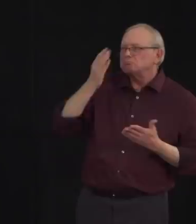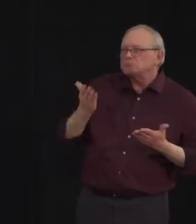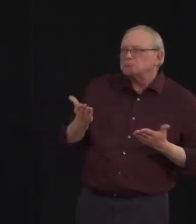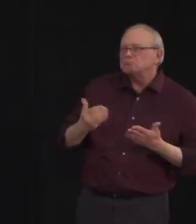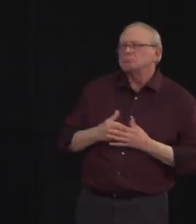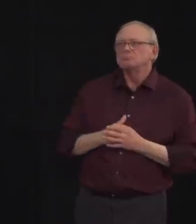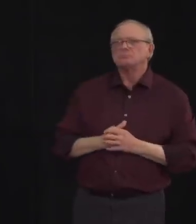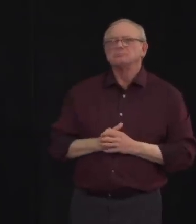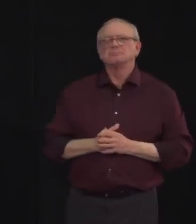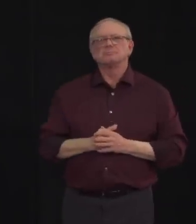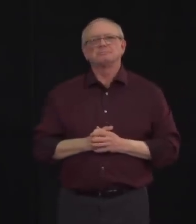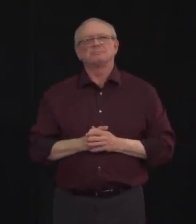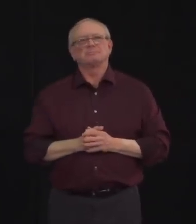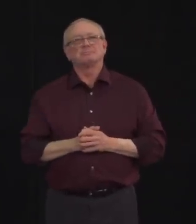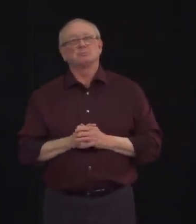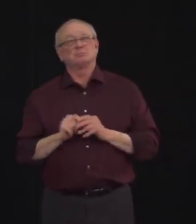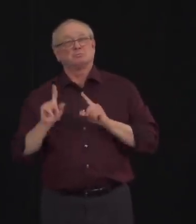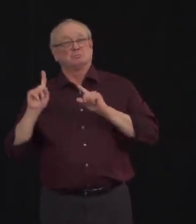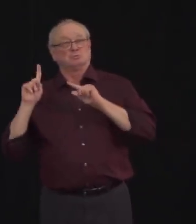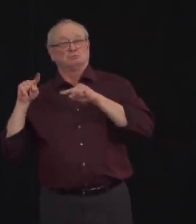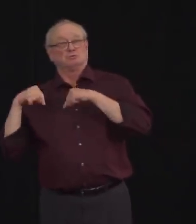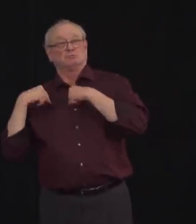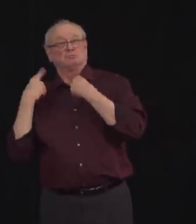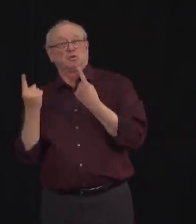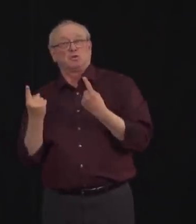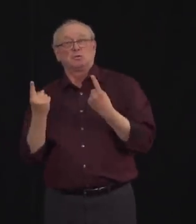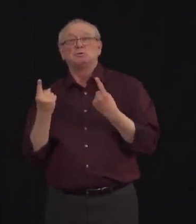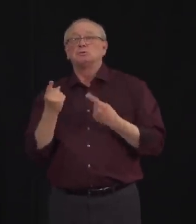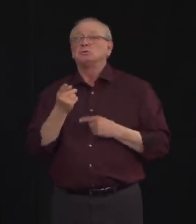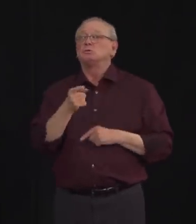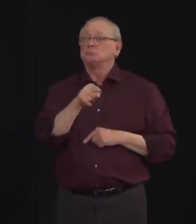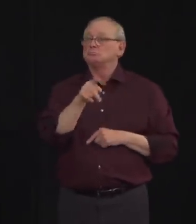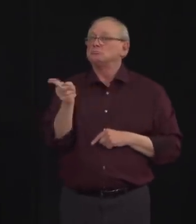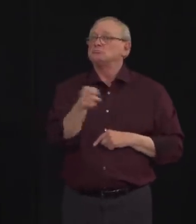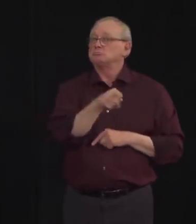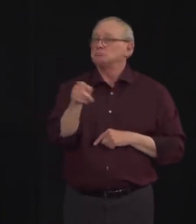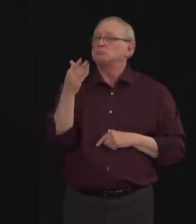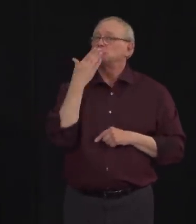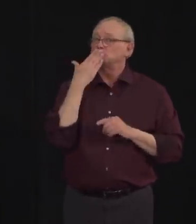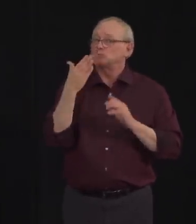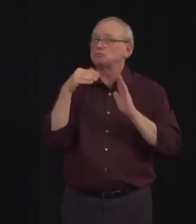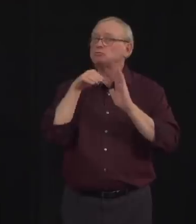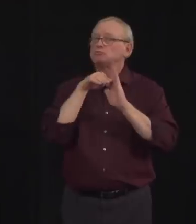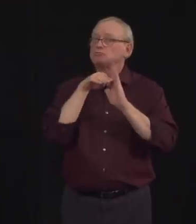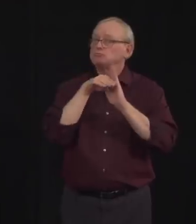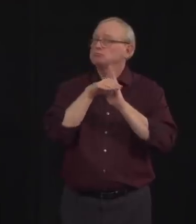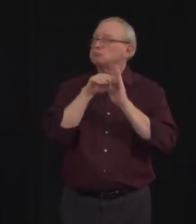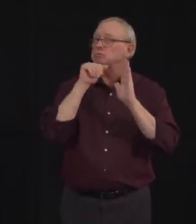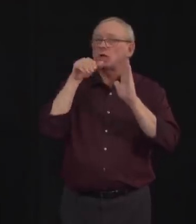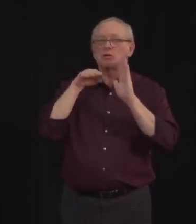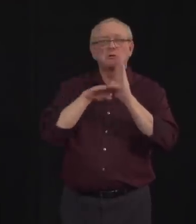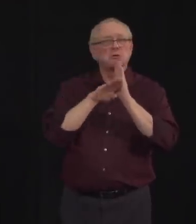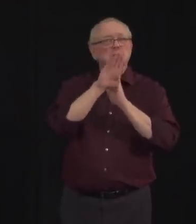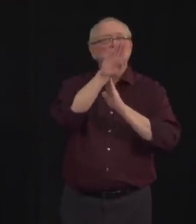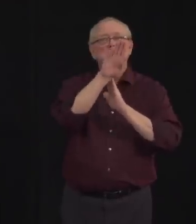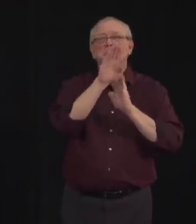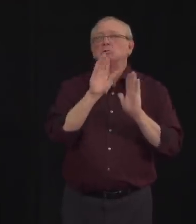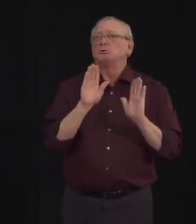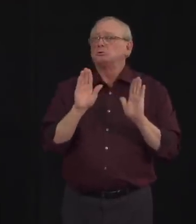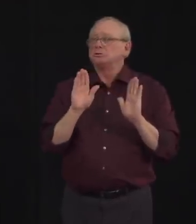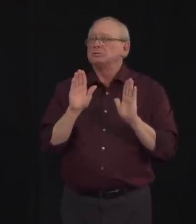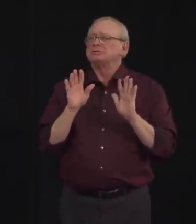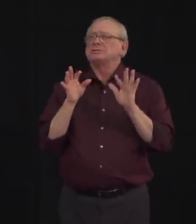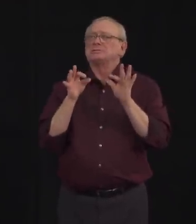very stable, which is excellent. That's what I would want to see. I think the important thing to remember is that the incubation